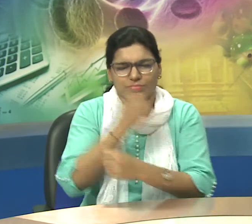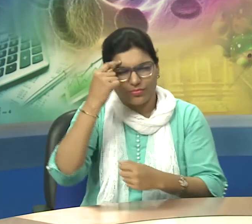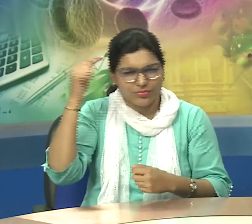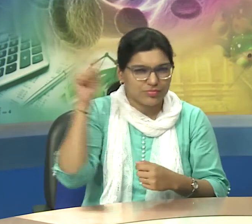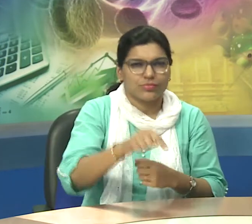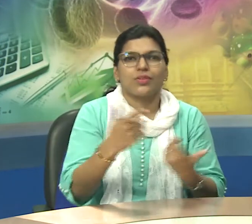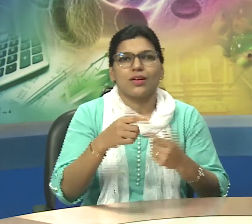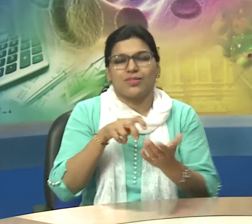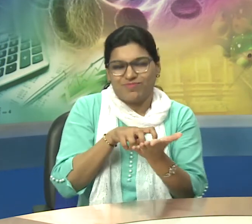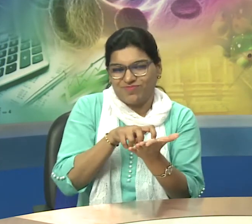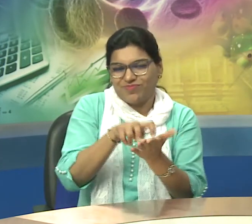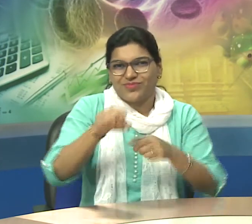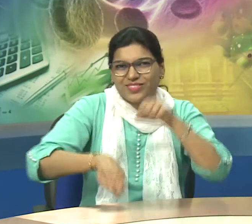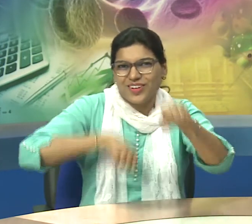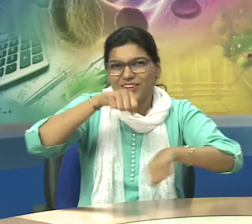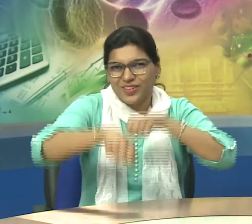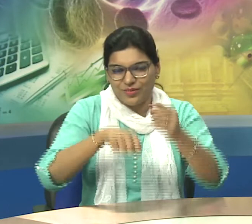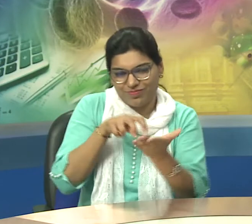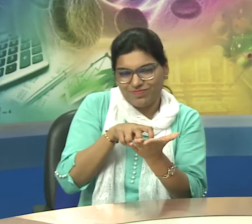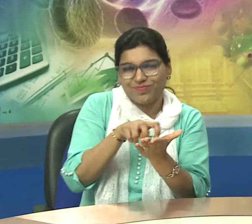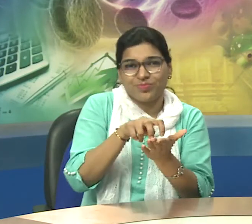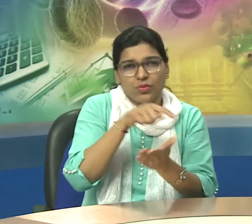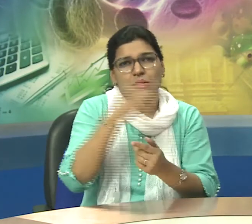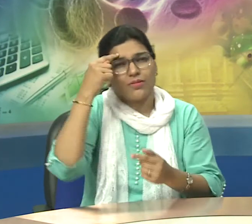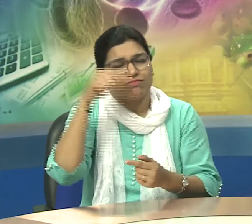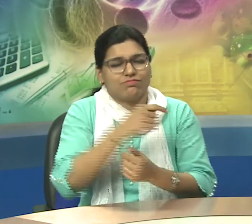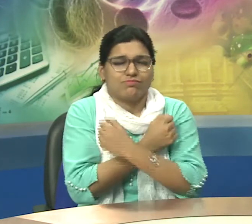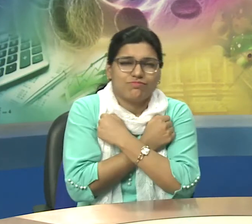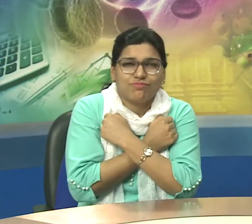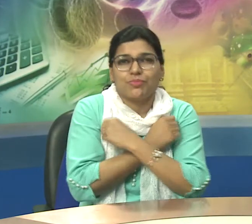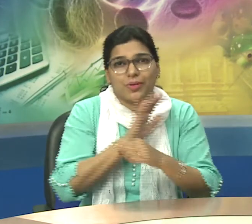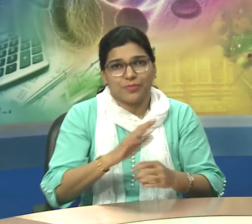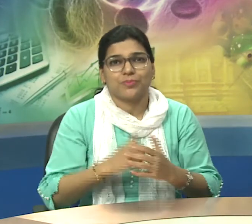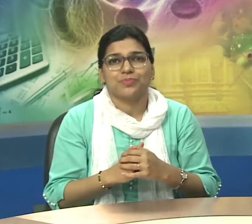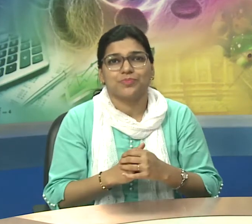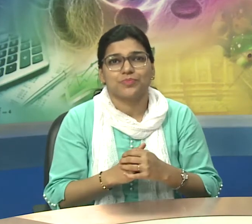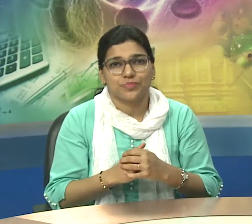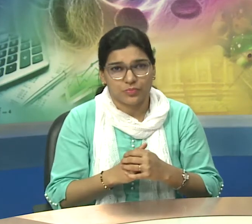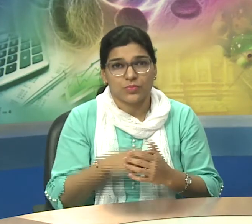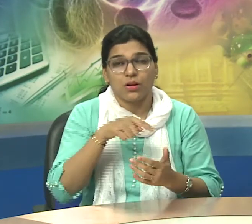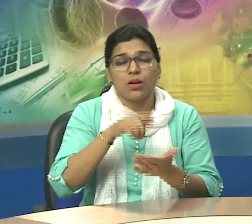His favorite mode of transport was the cycle